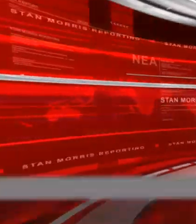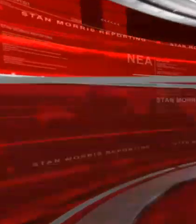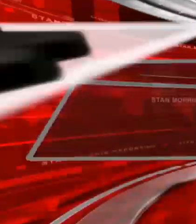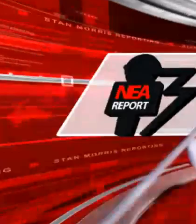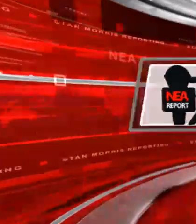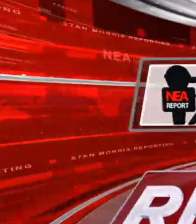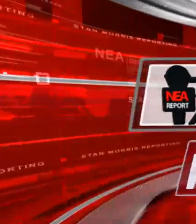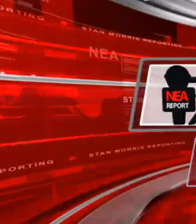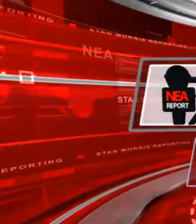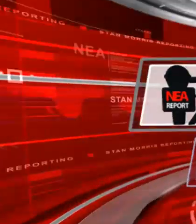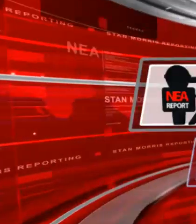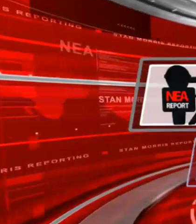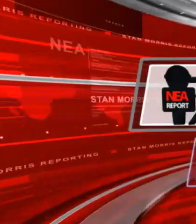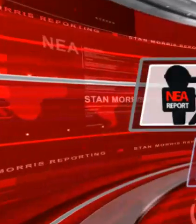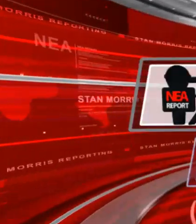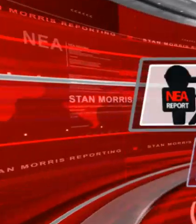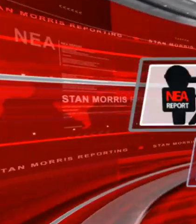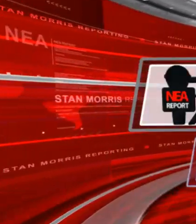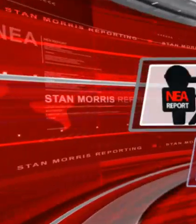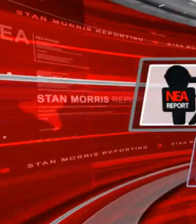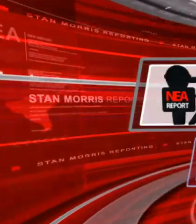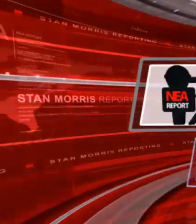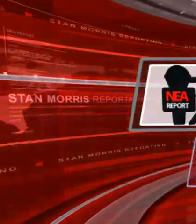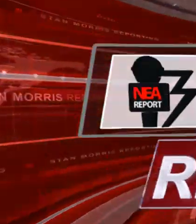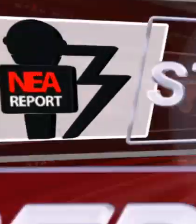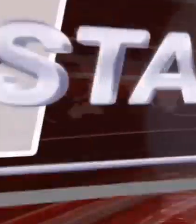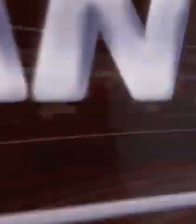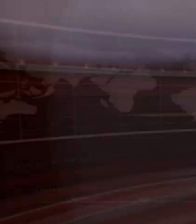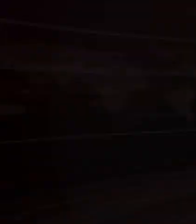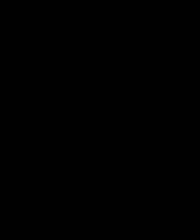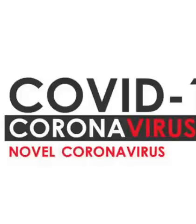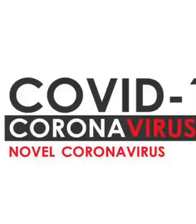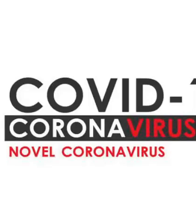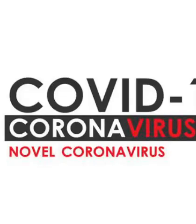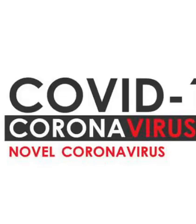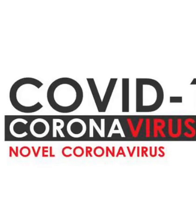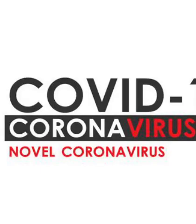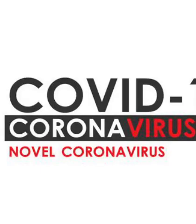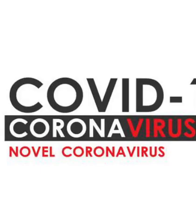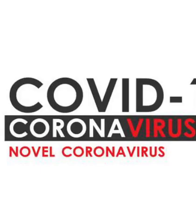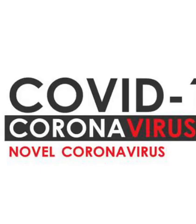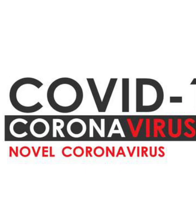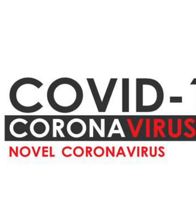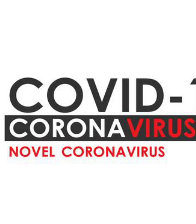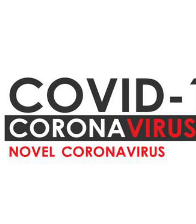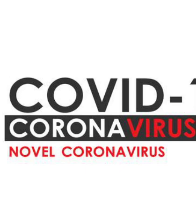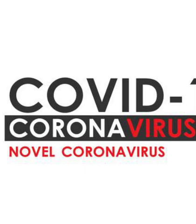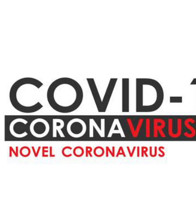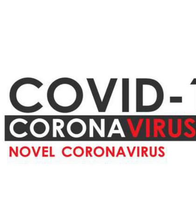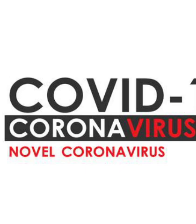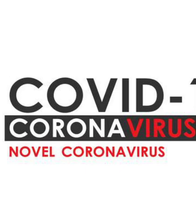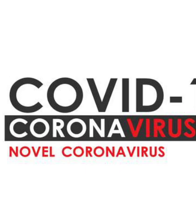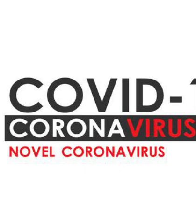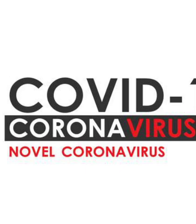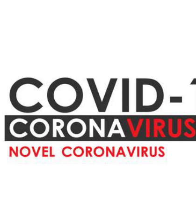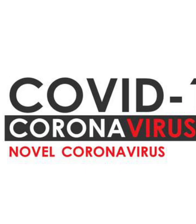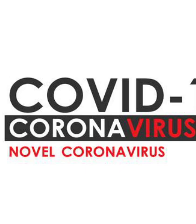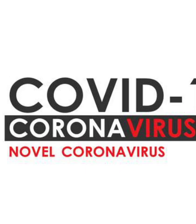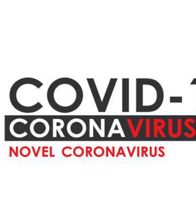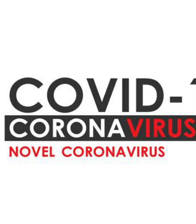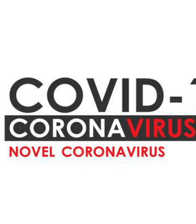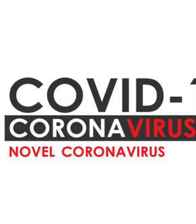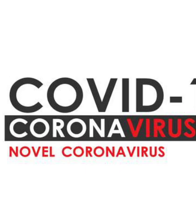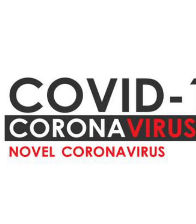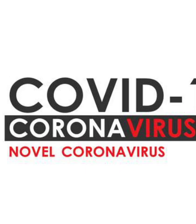Now, Stan Morris reporting. Well, it's time for us to take a look at the COVID-19 numbers for the day, and we're glad you're joining us to do